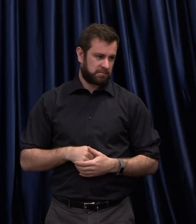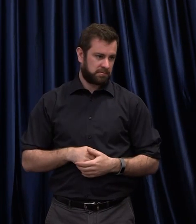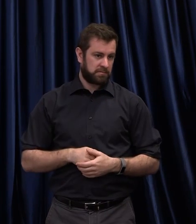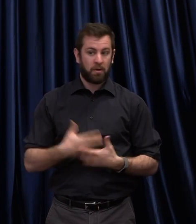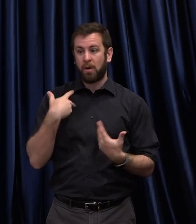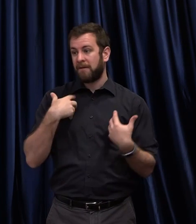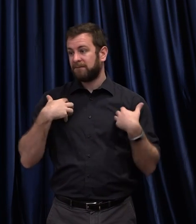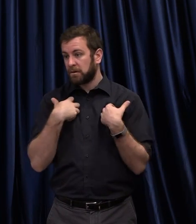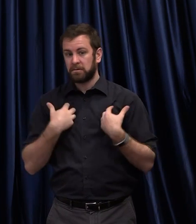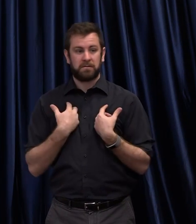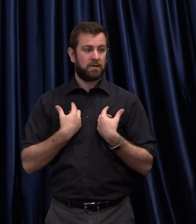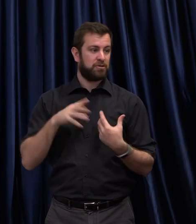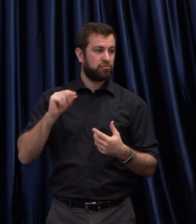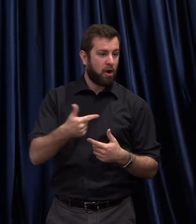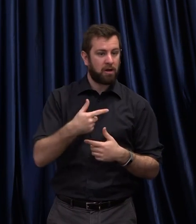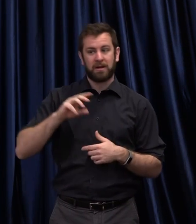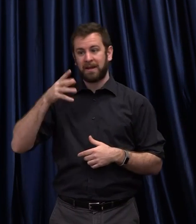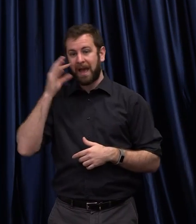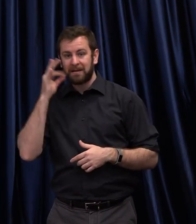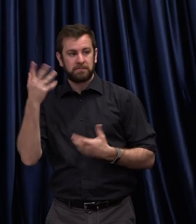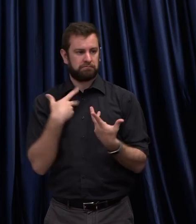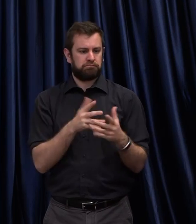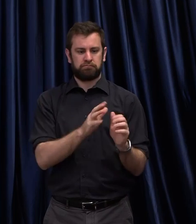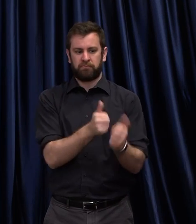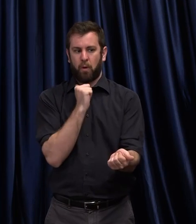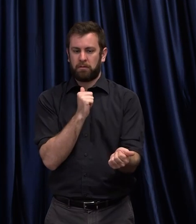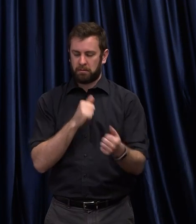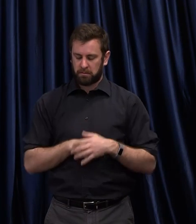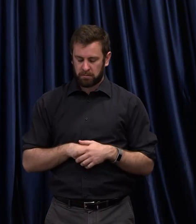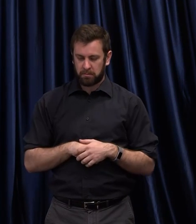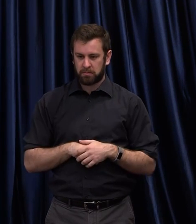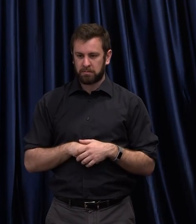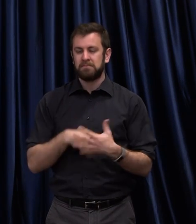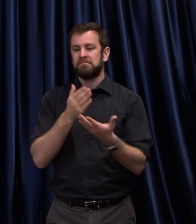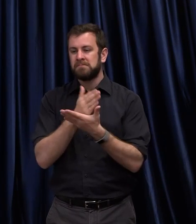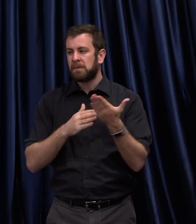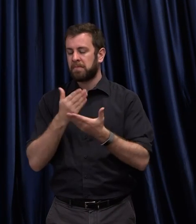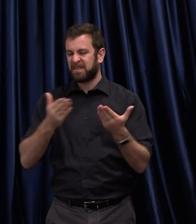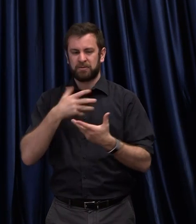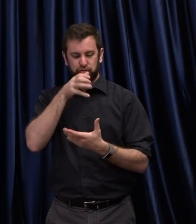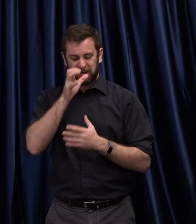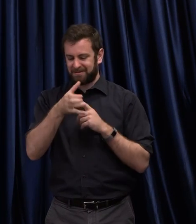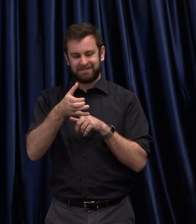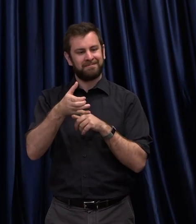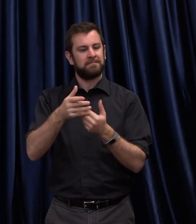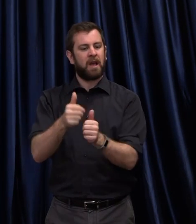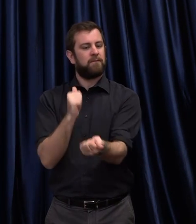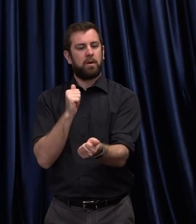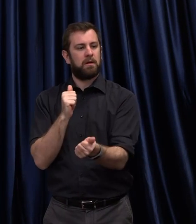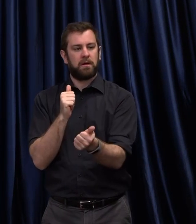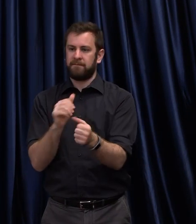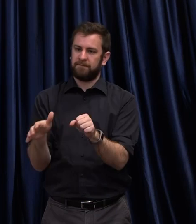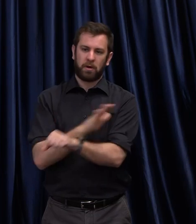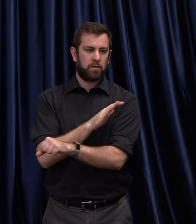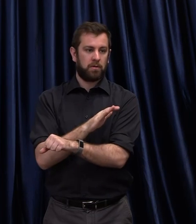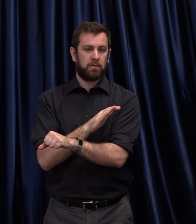of dogs and cats. They will abstain from certain things to drink. And they